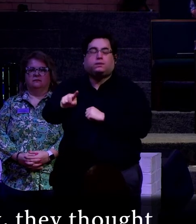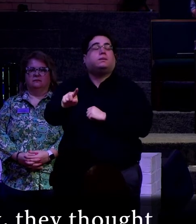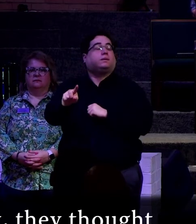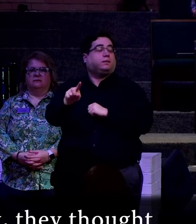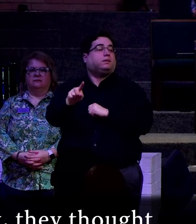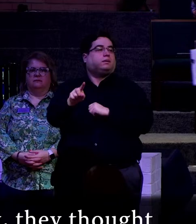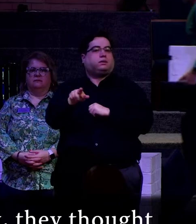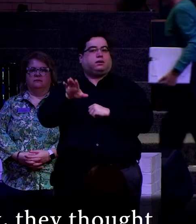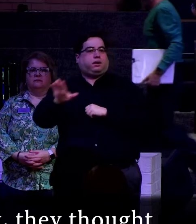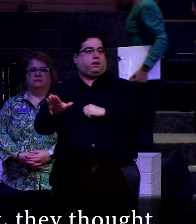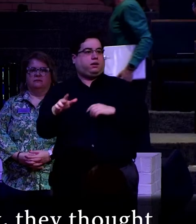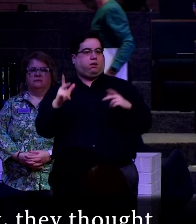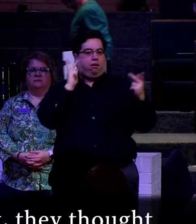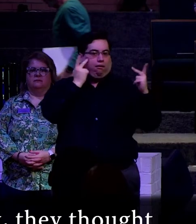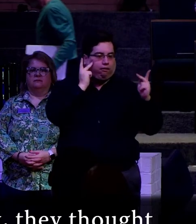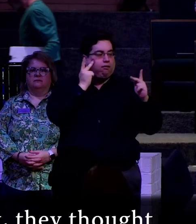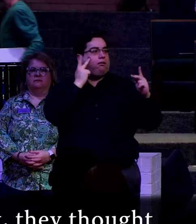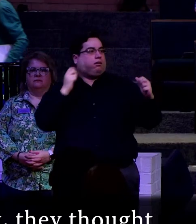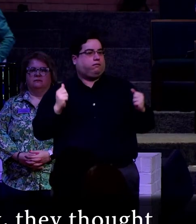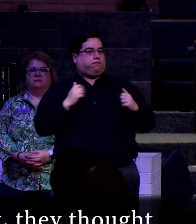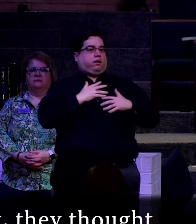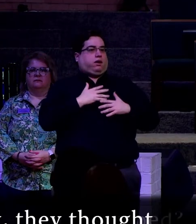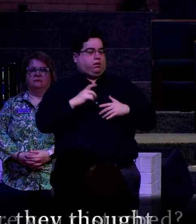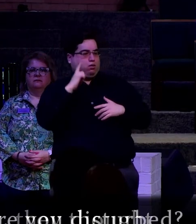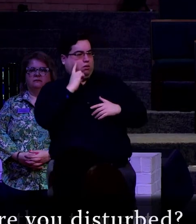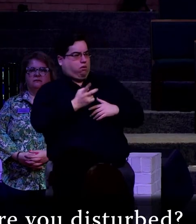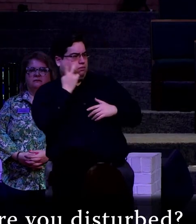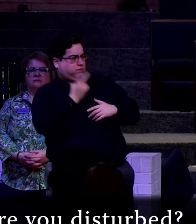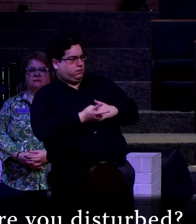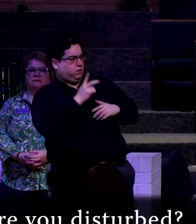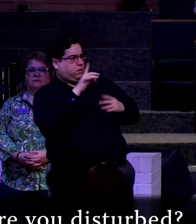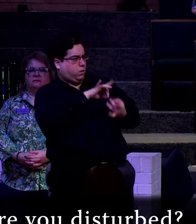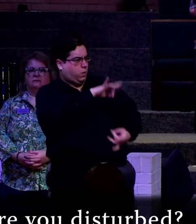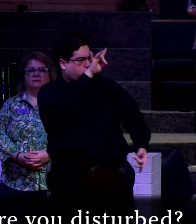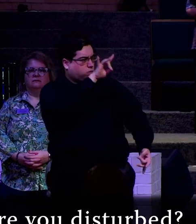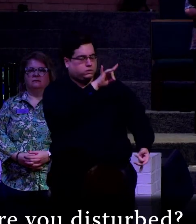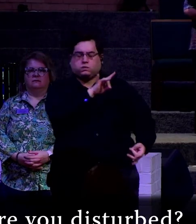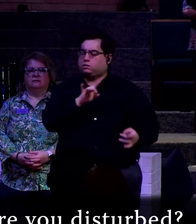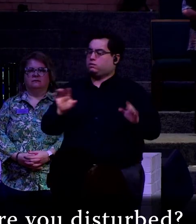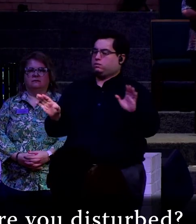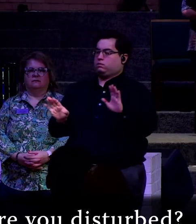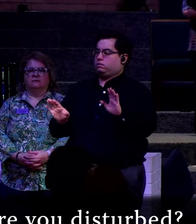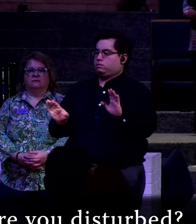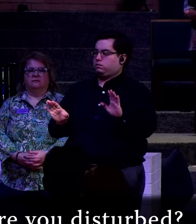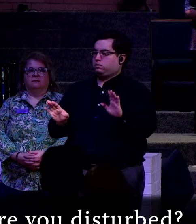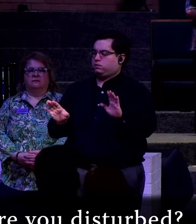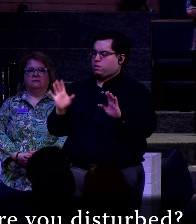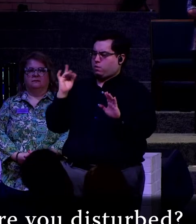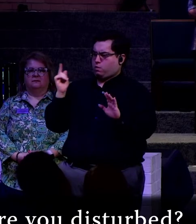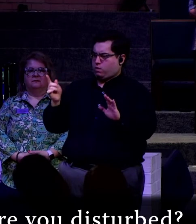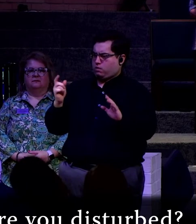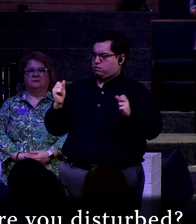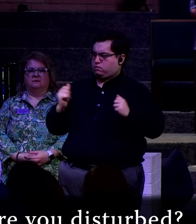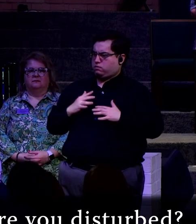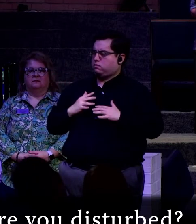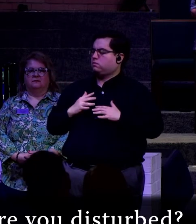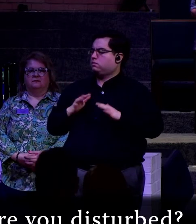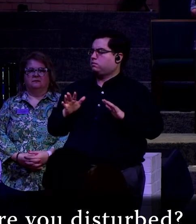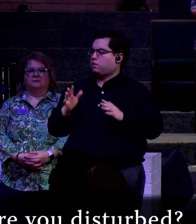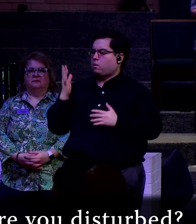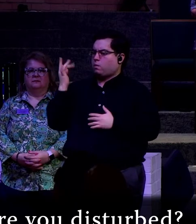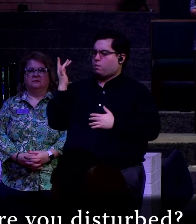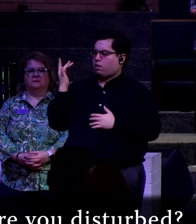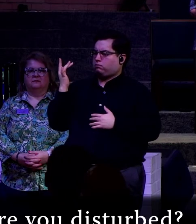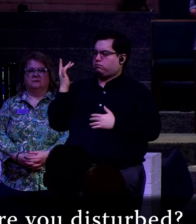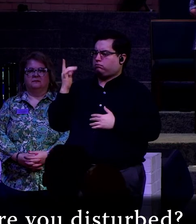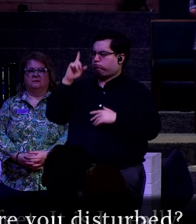In their panic and fright, they thought they were seeing a ghost. Jesus said to them, "Why are you disturbed? Why do